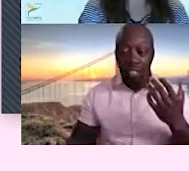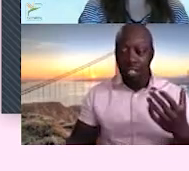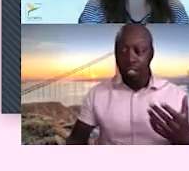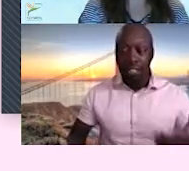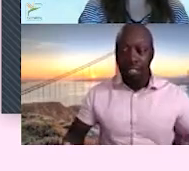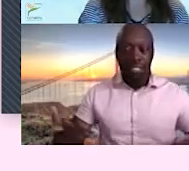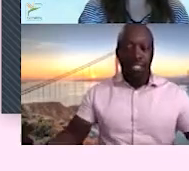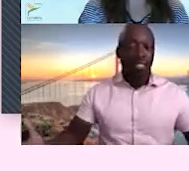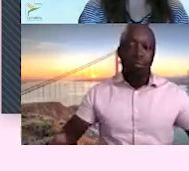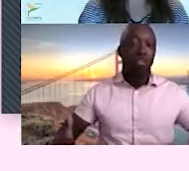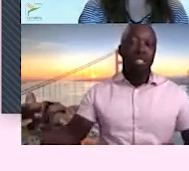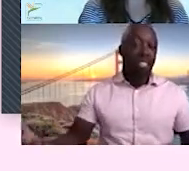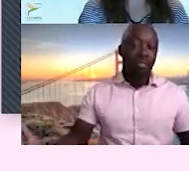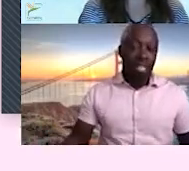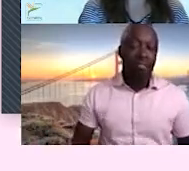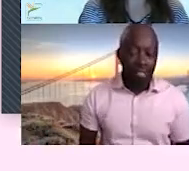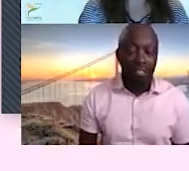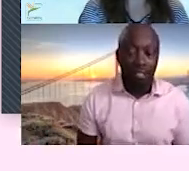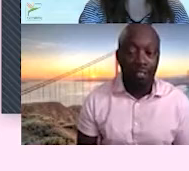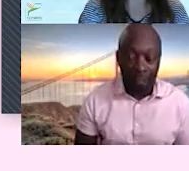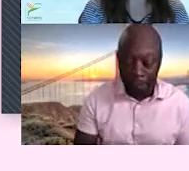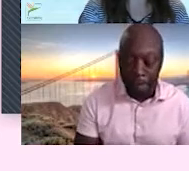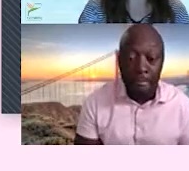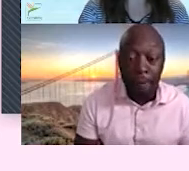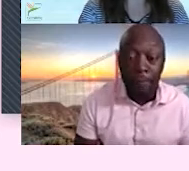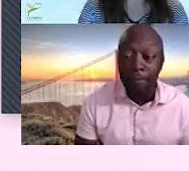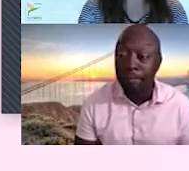which leads to a more successful life as an adult.